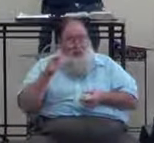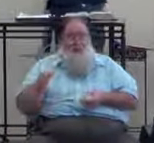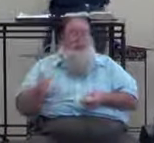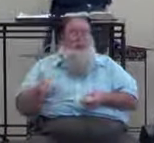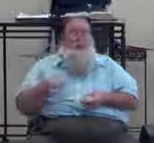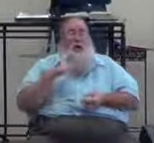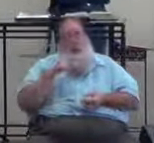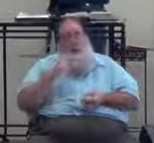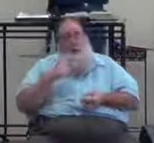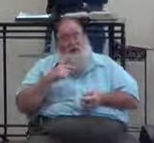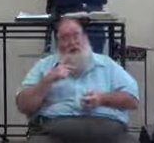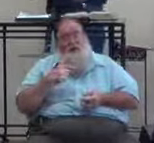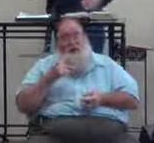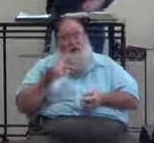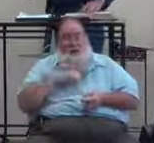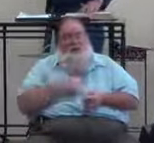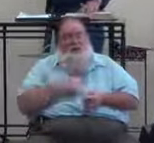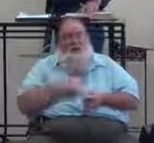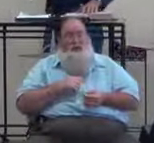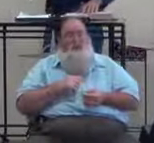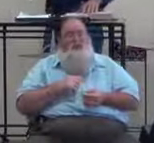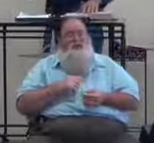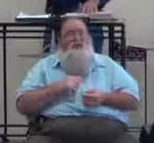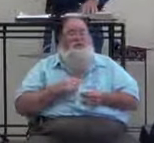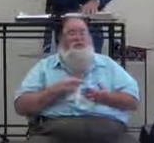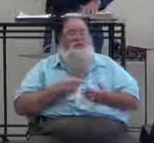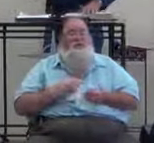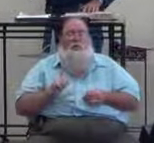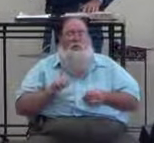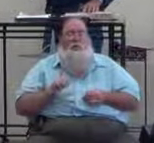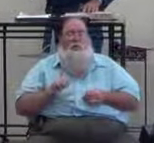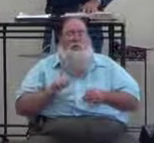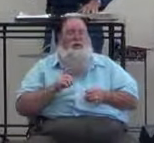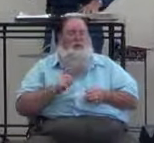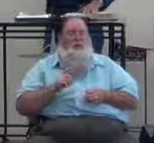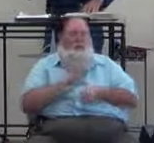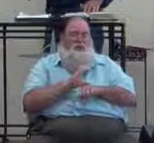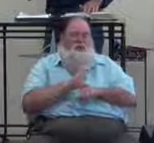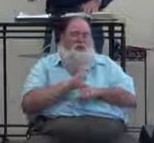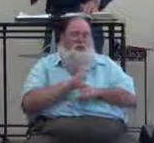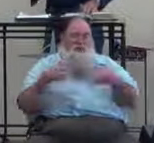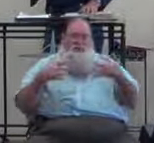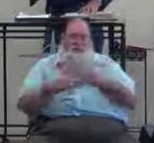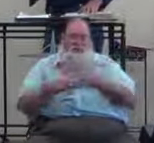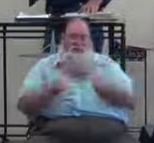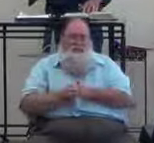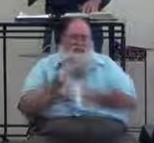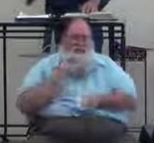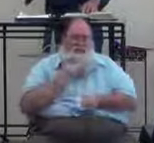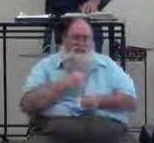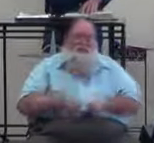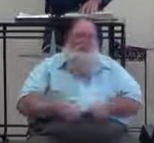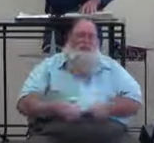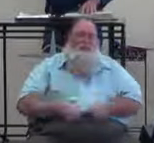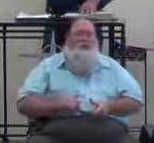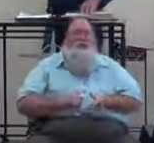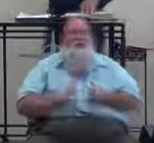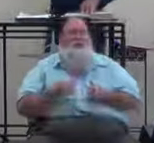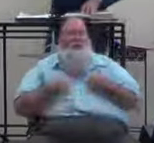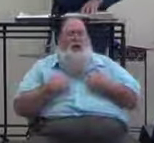and fill us in on exactly where the church fits in with Israel and everything. And then we